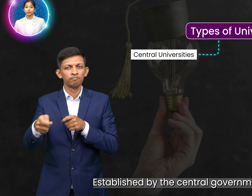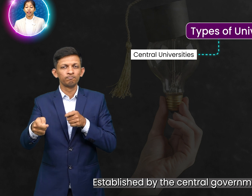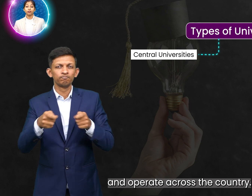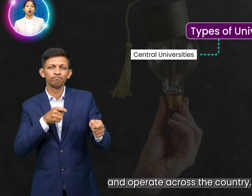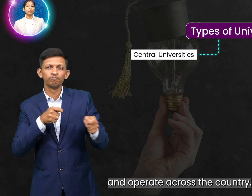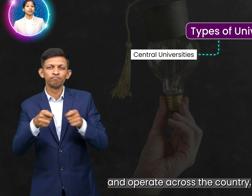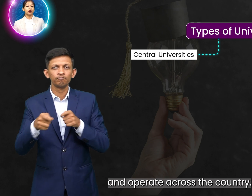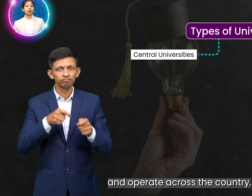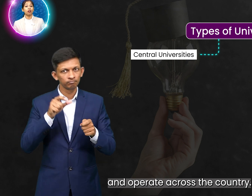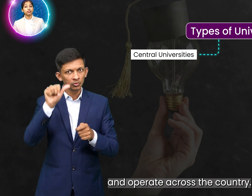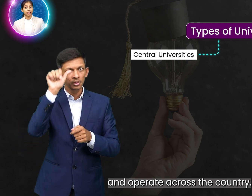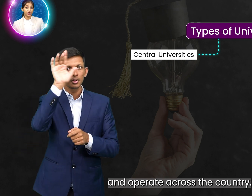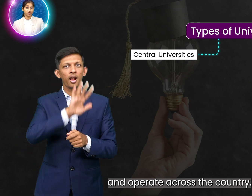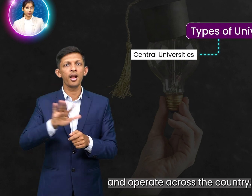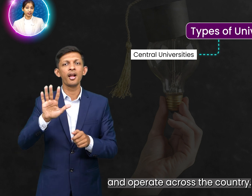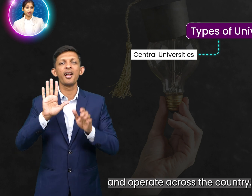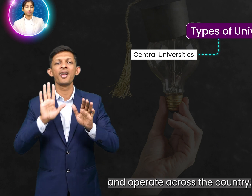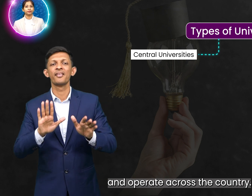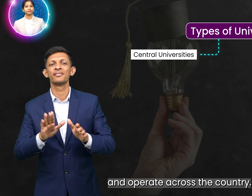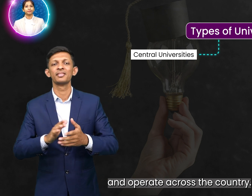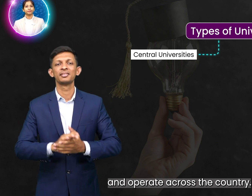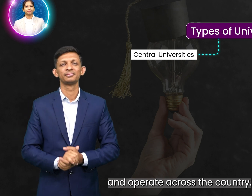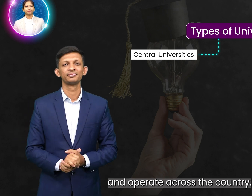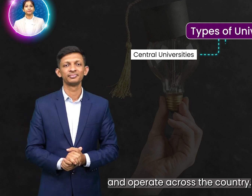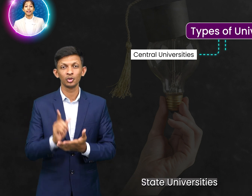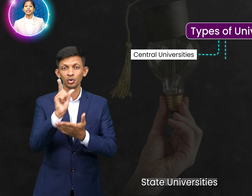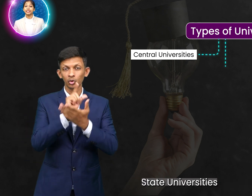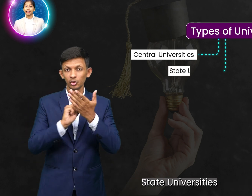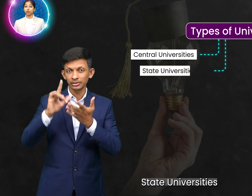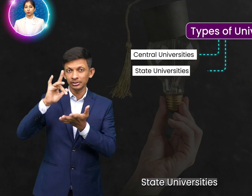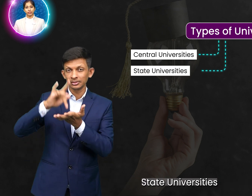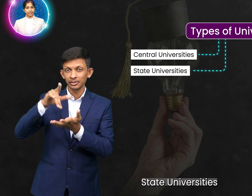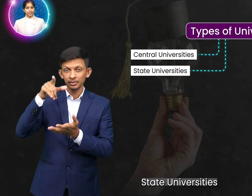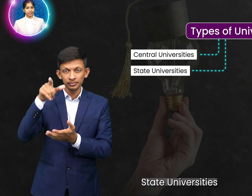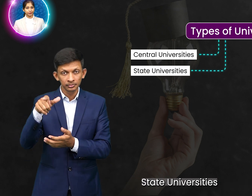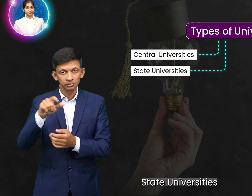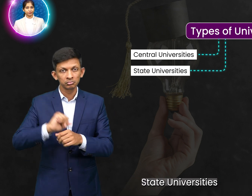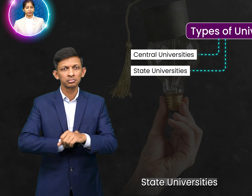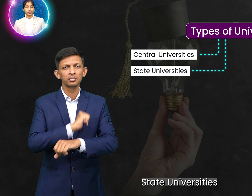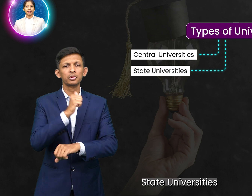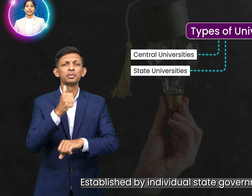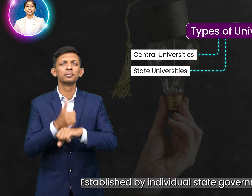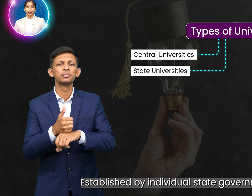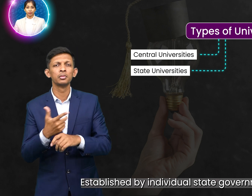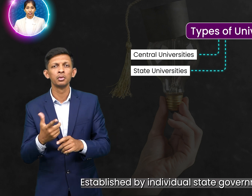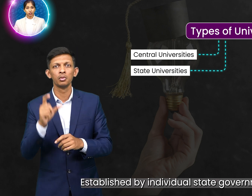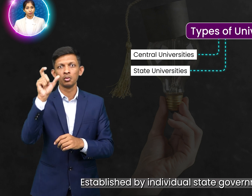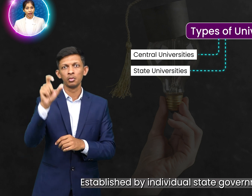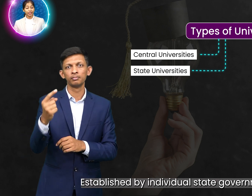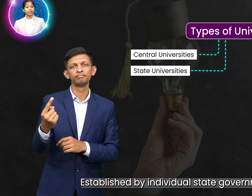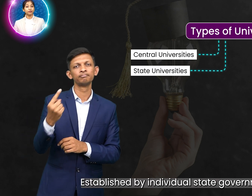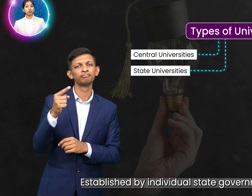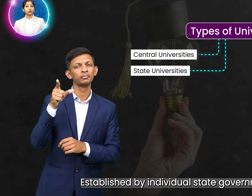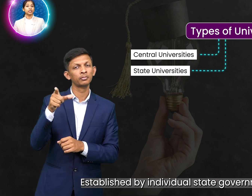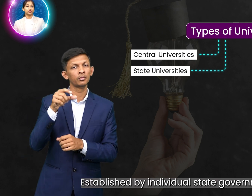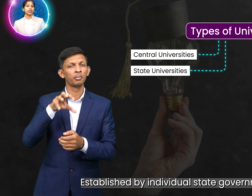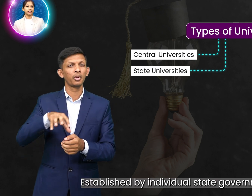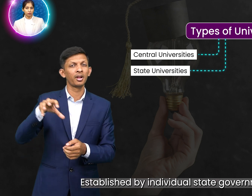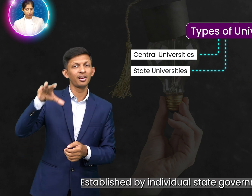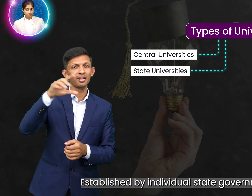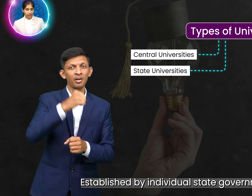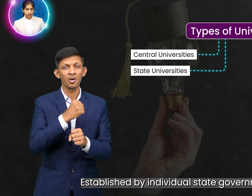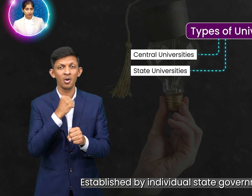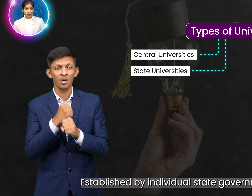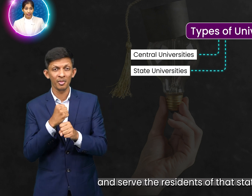government and operate across the country. State universities, established by individual